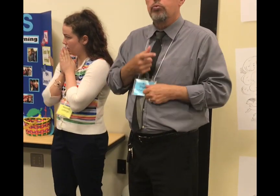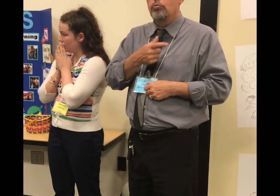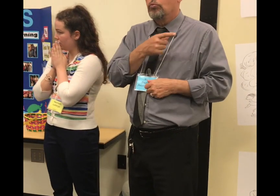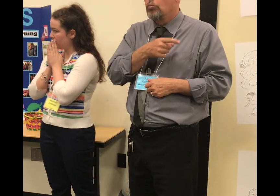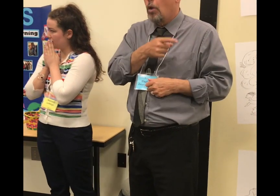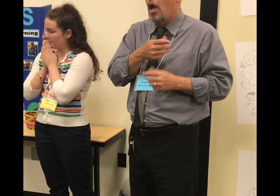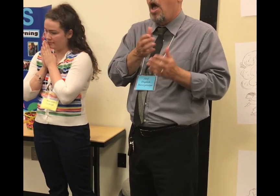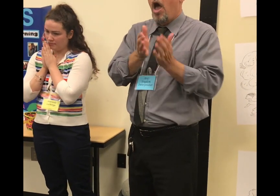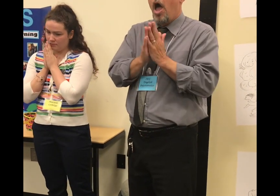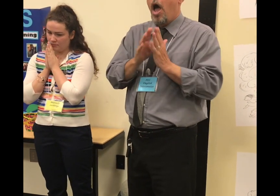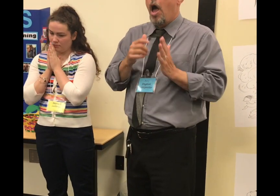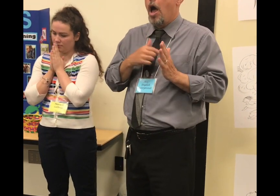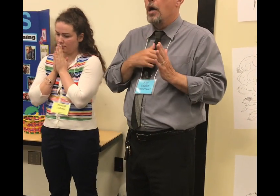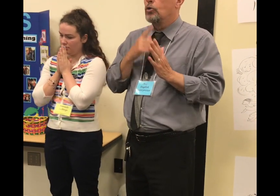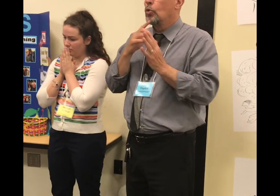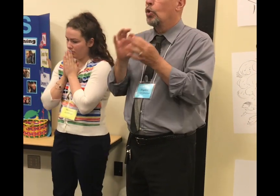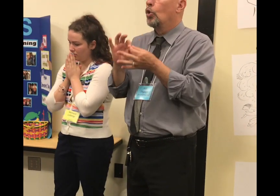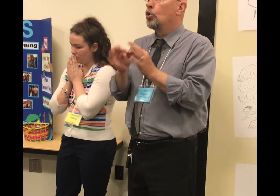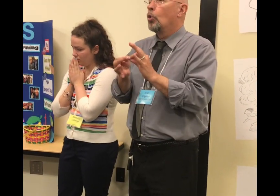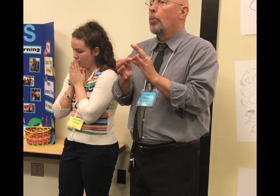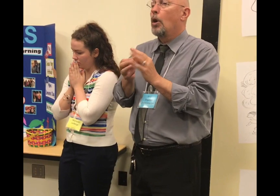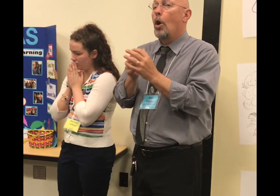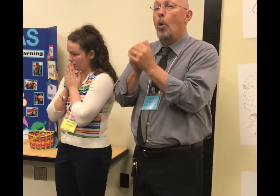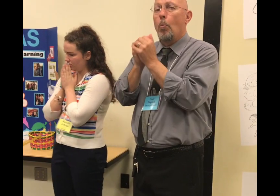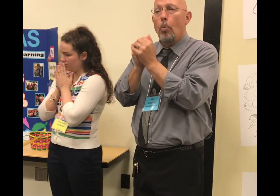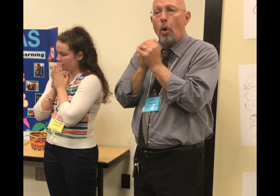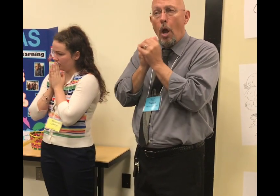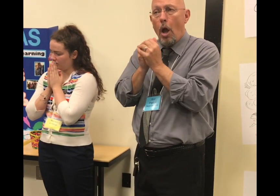to interpret a prayer with them